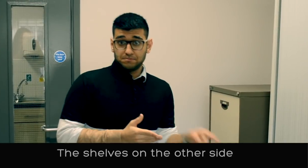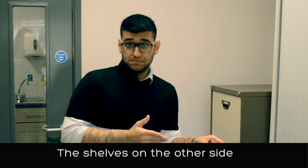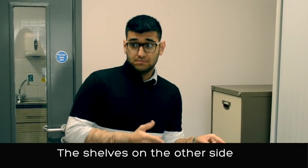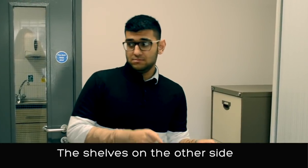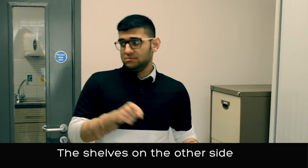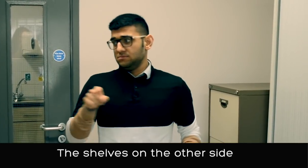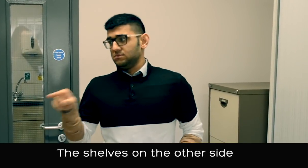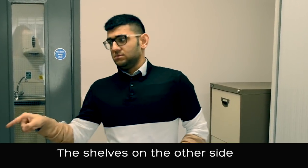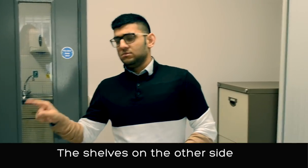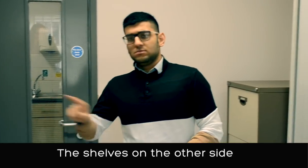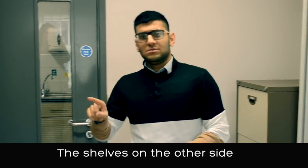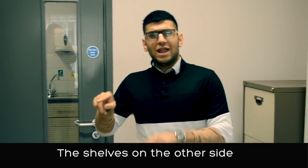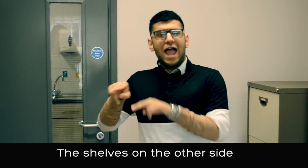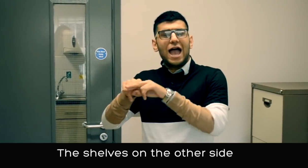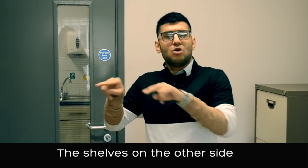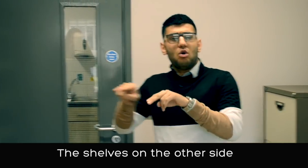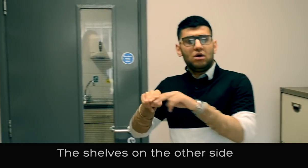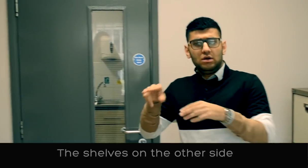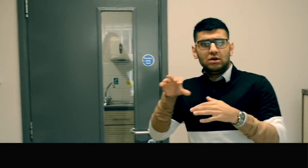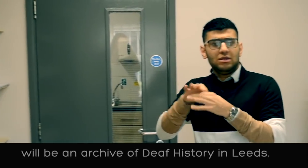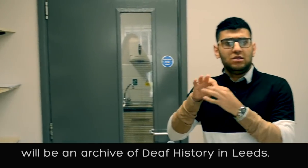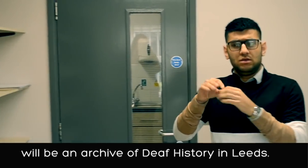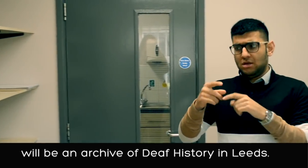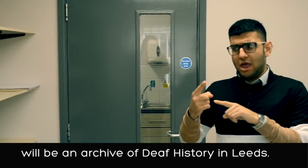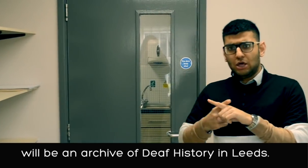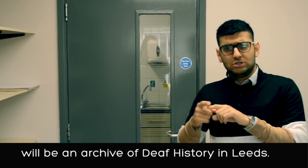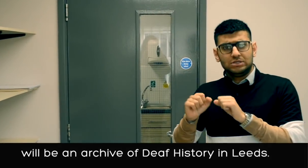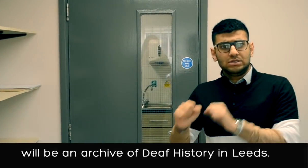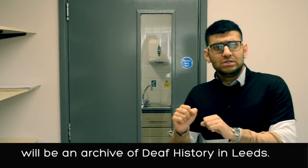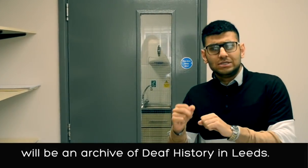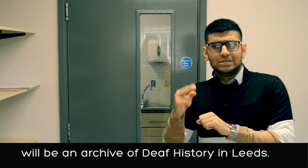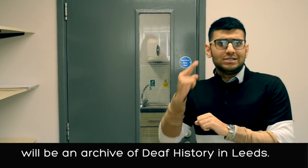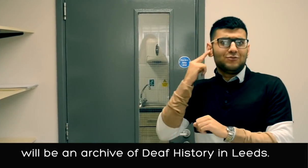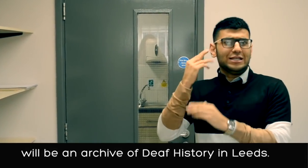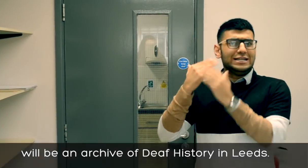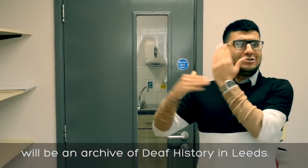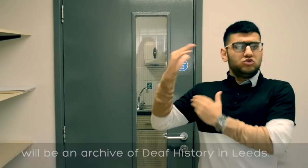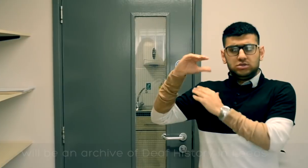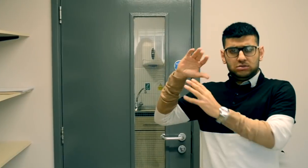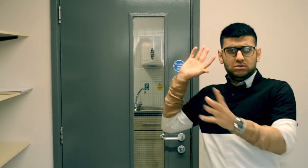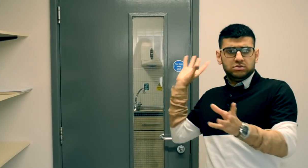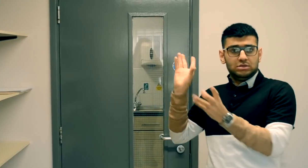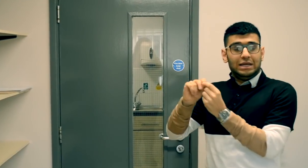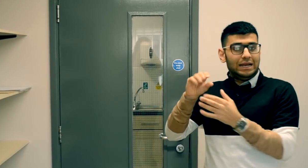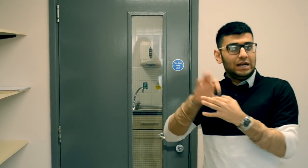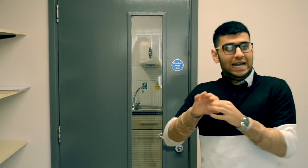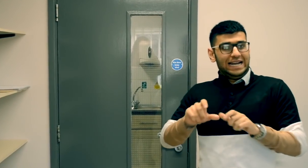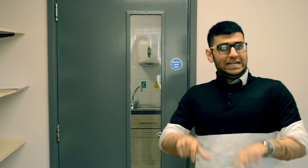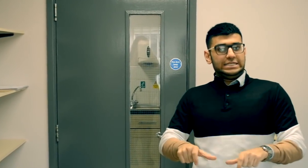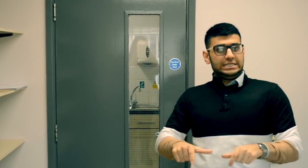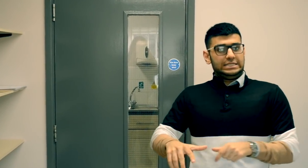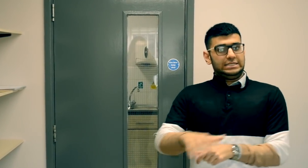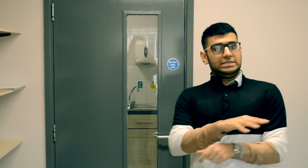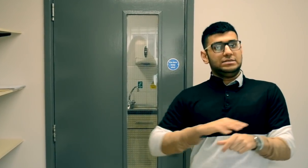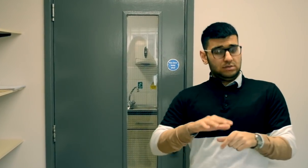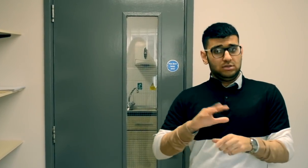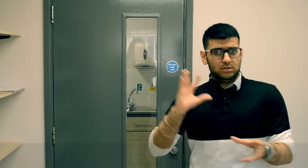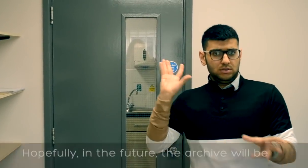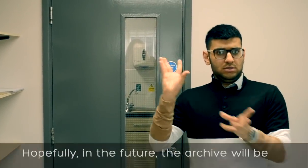The shelves on the other side will be an archive of deaf history in Leeds. Hopefully in the future the archive